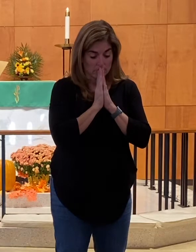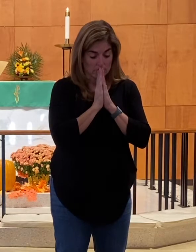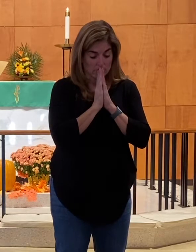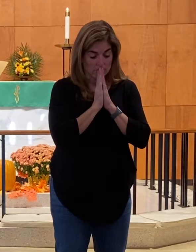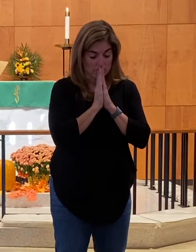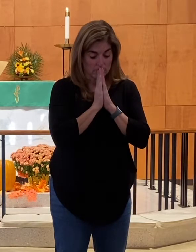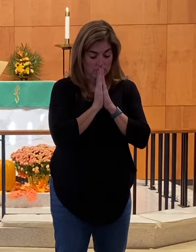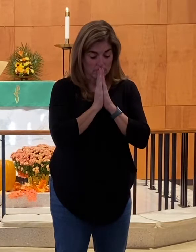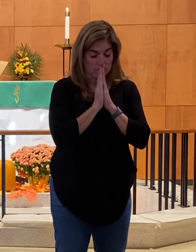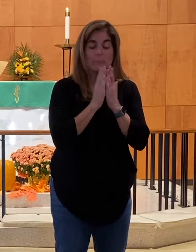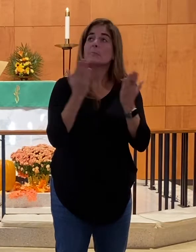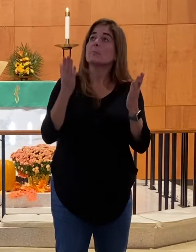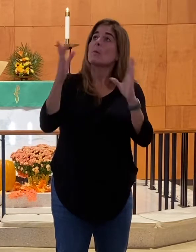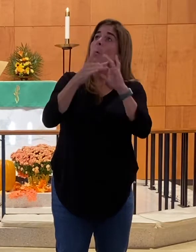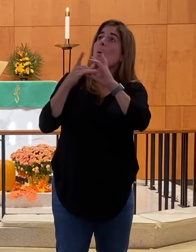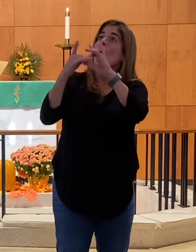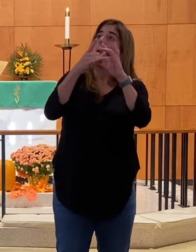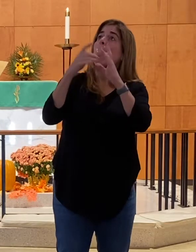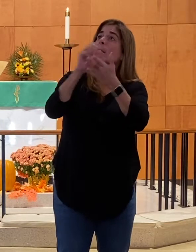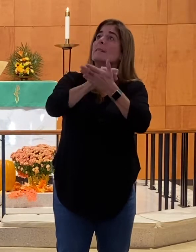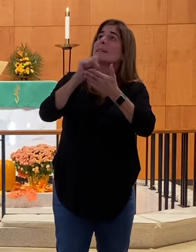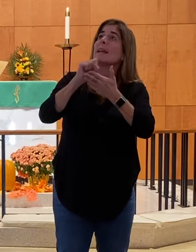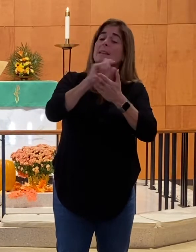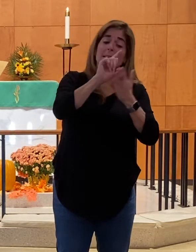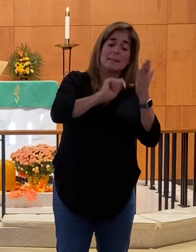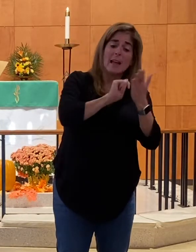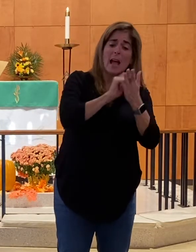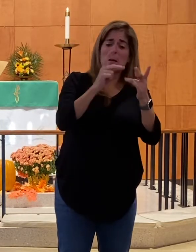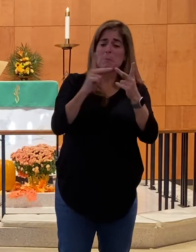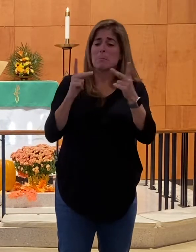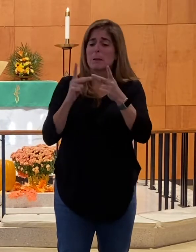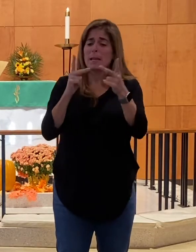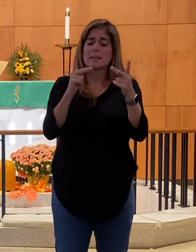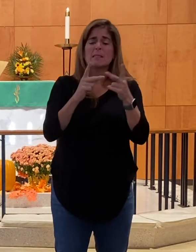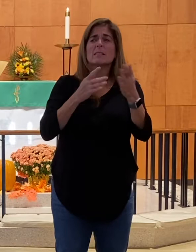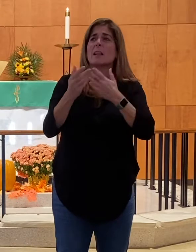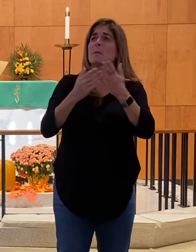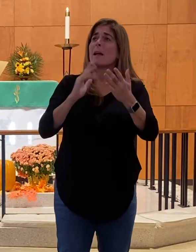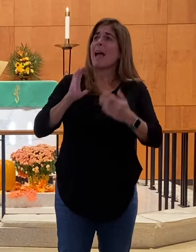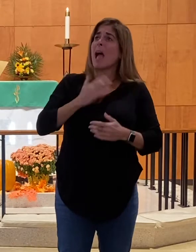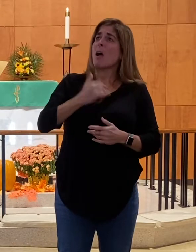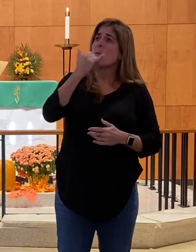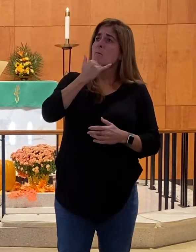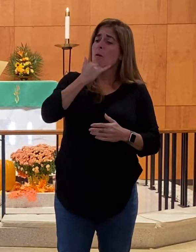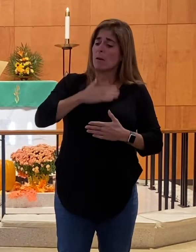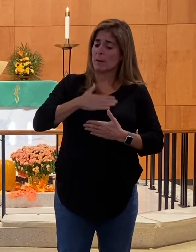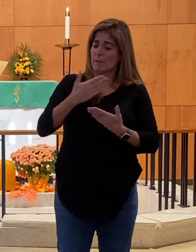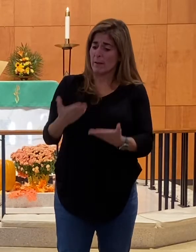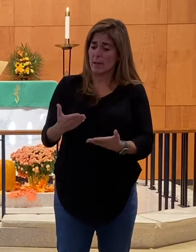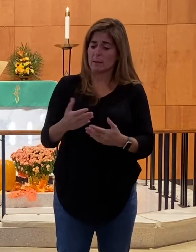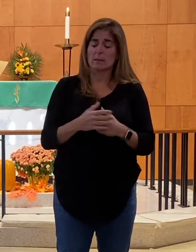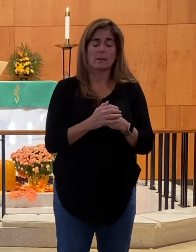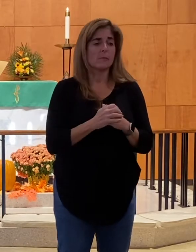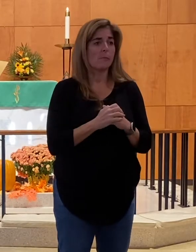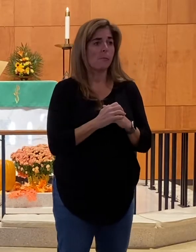One with the communion of saints in all times and places, let us confess now our sin against God and one another.